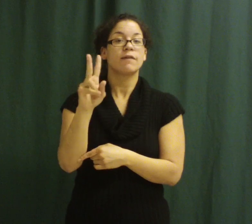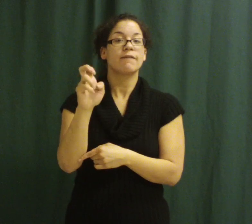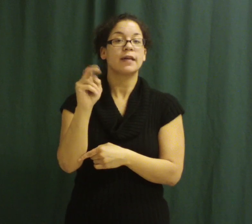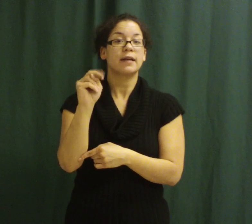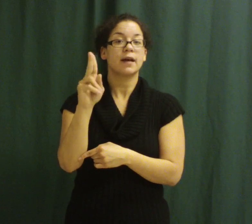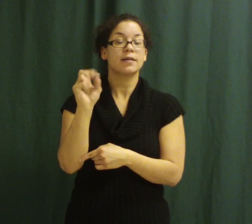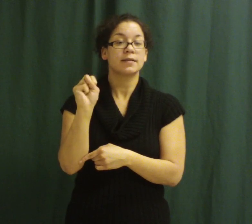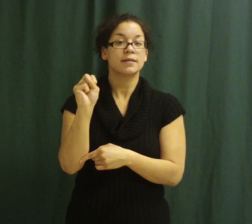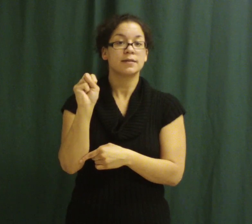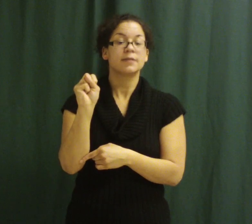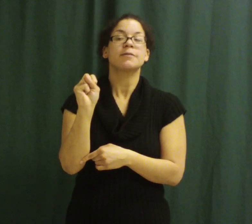have moons,